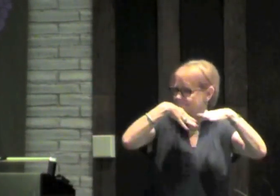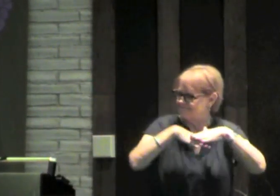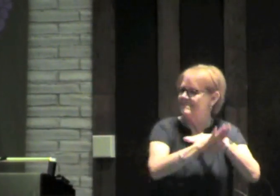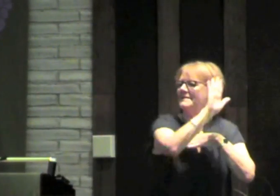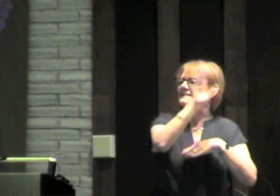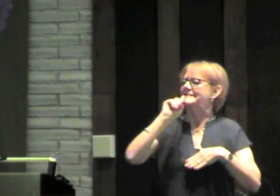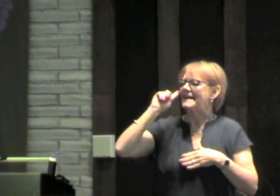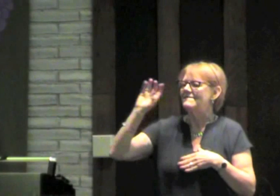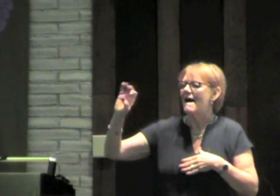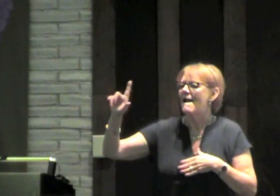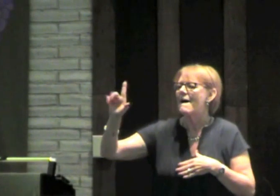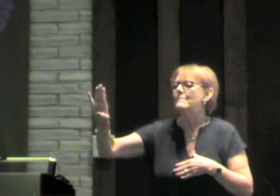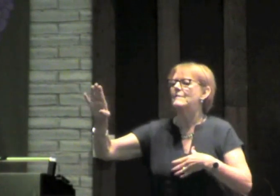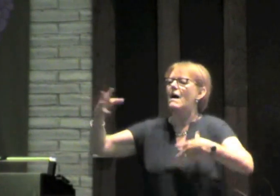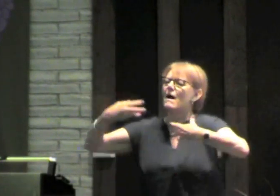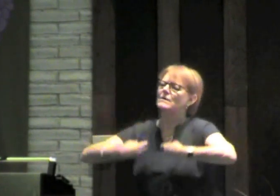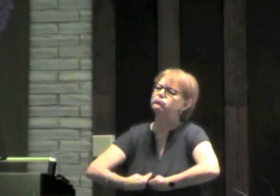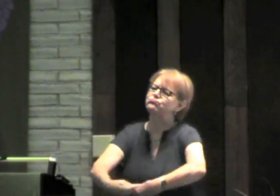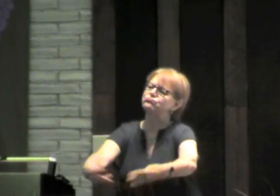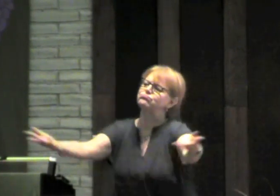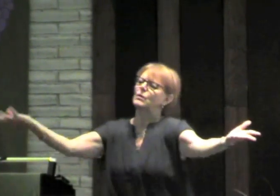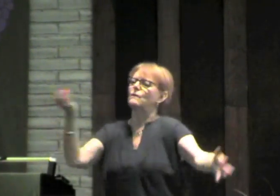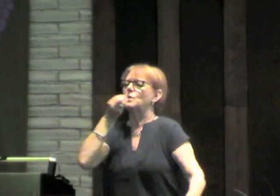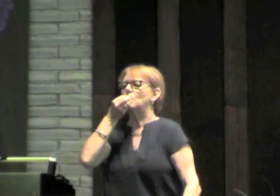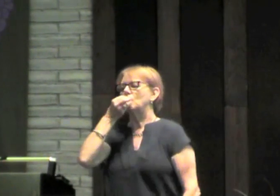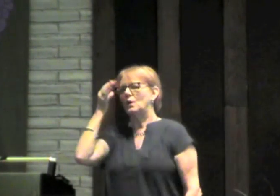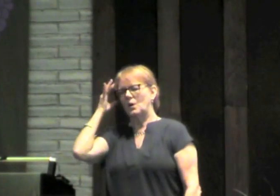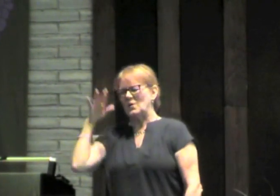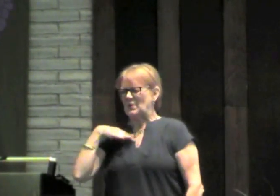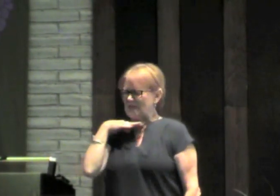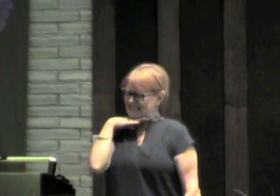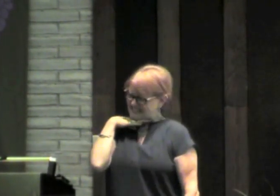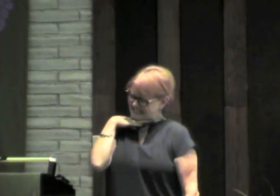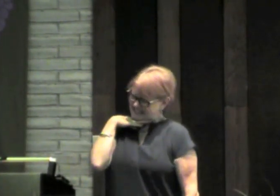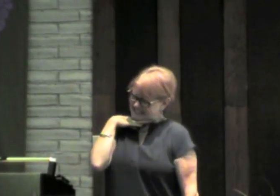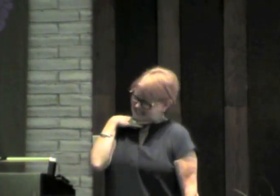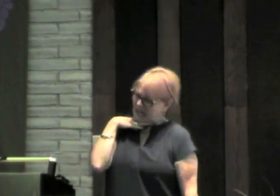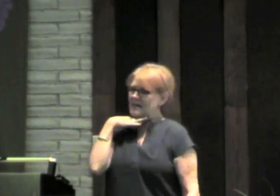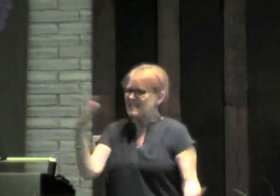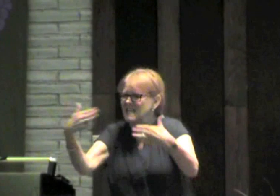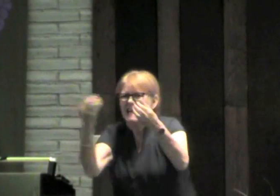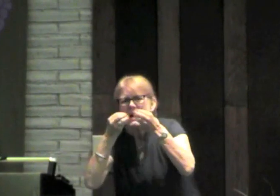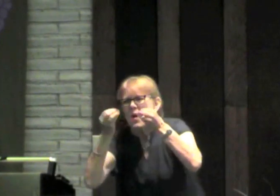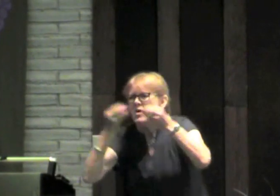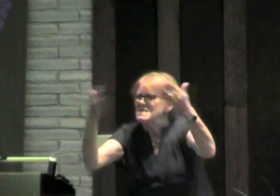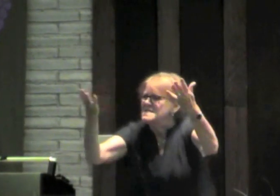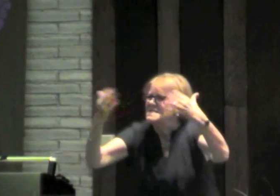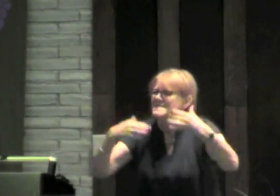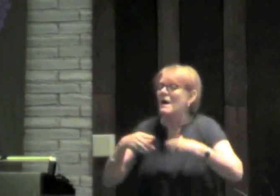You know, they were very welcoming. They invited us to their deaf club. They gave us food. I mean, we were absolutely stuffed, and they were,